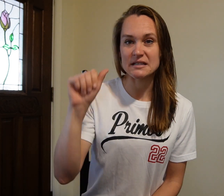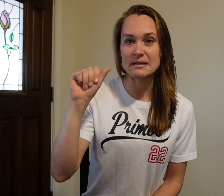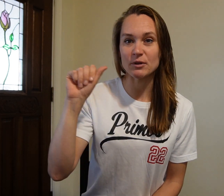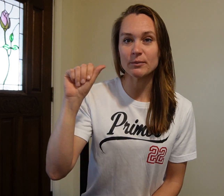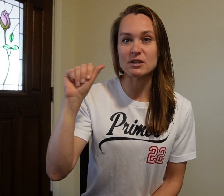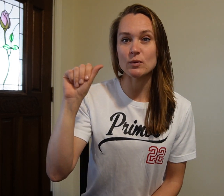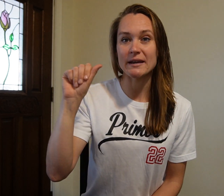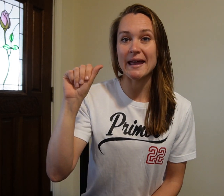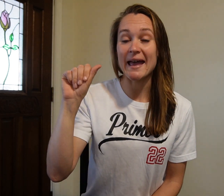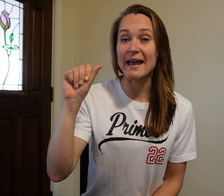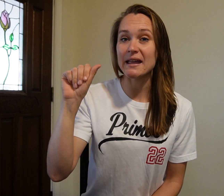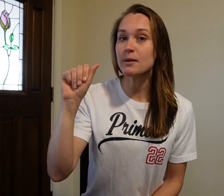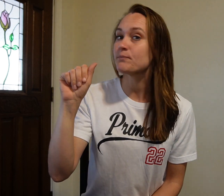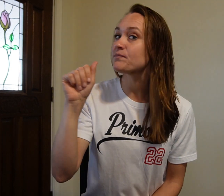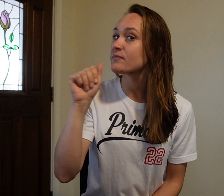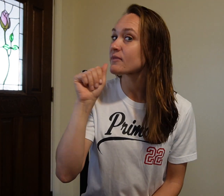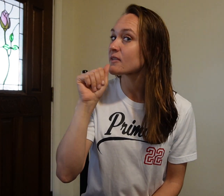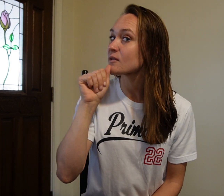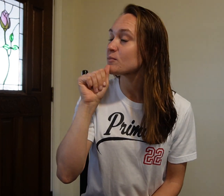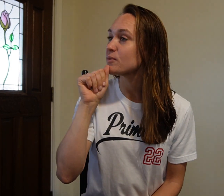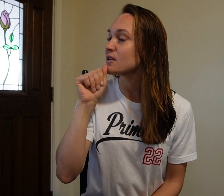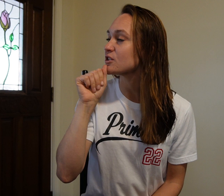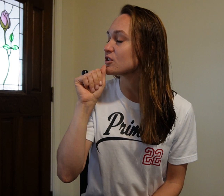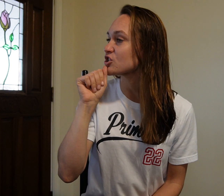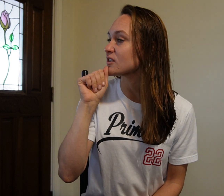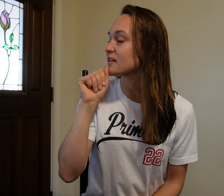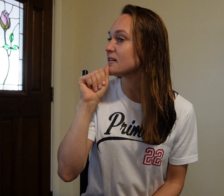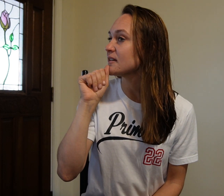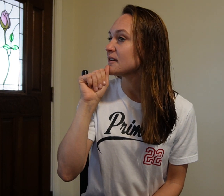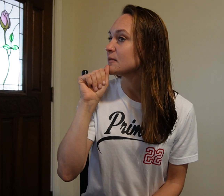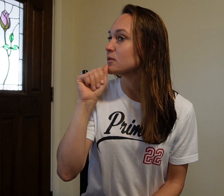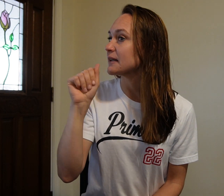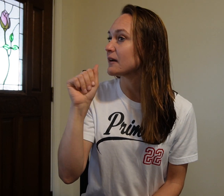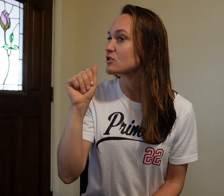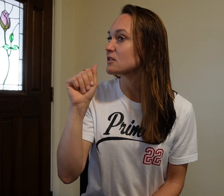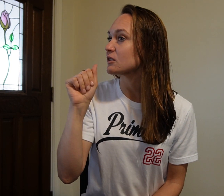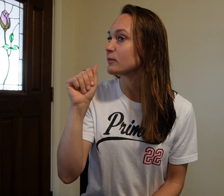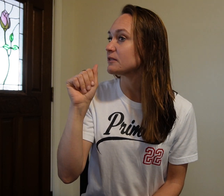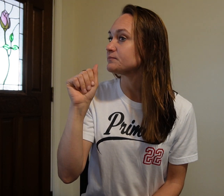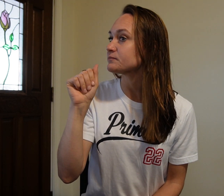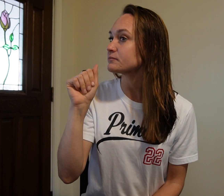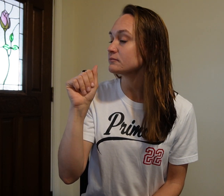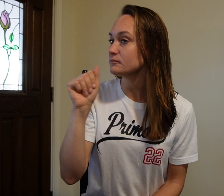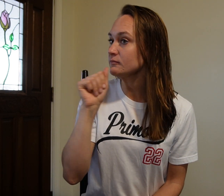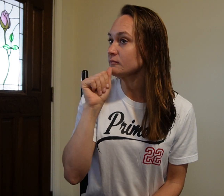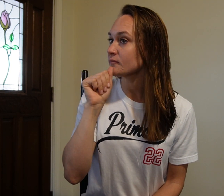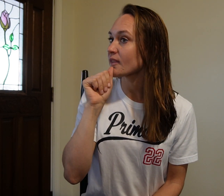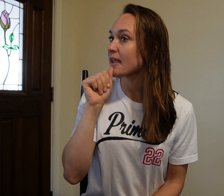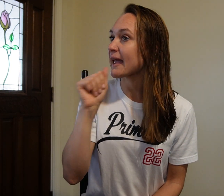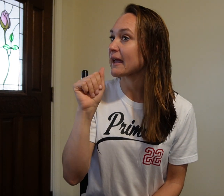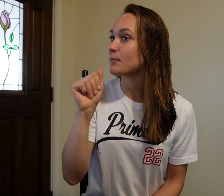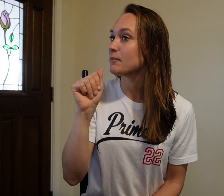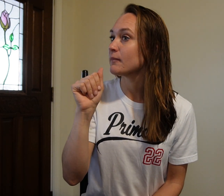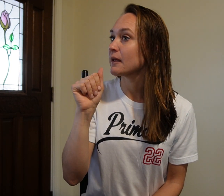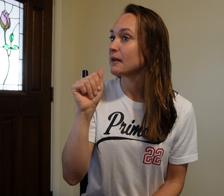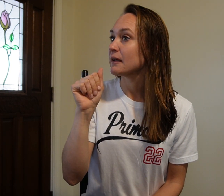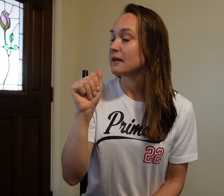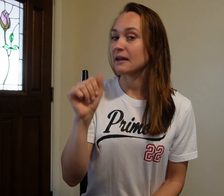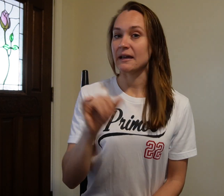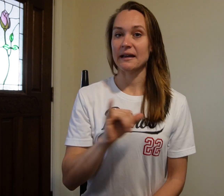similar, but it's with an A. Put it to your chin, pull it out just a little bit. Am. And